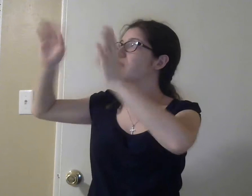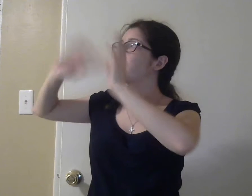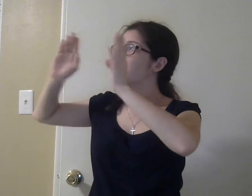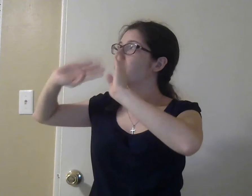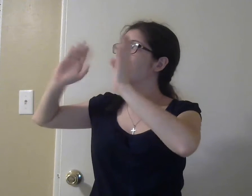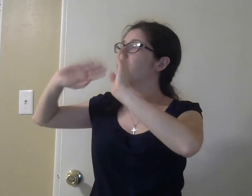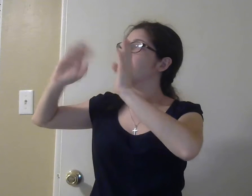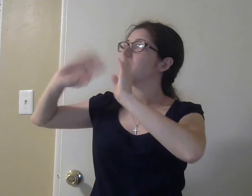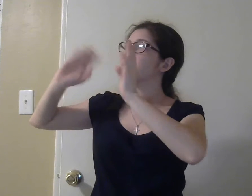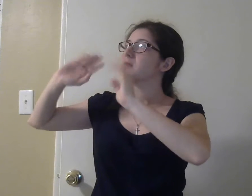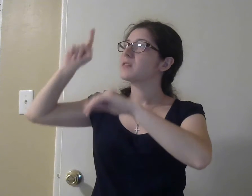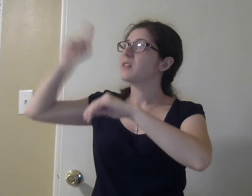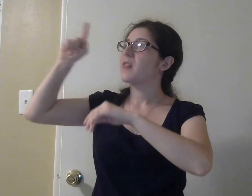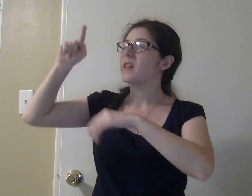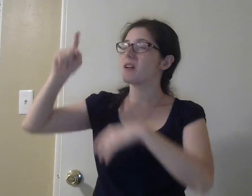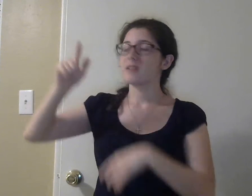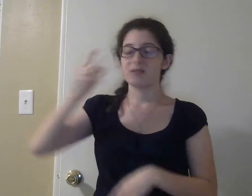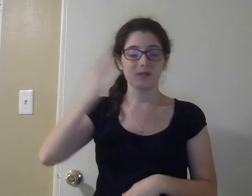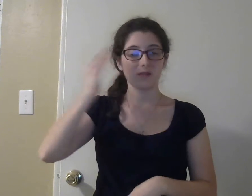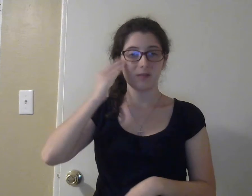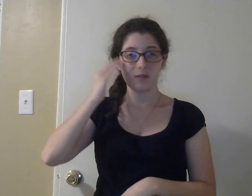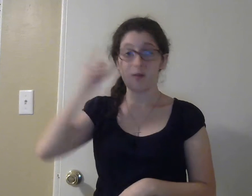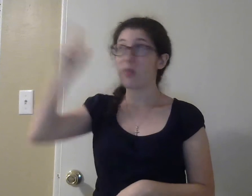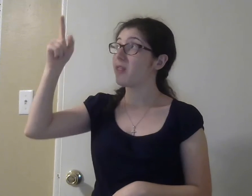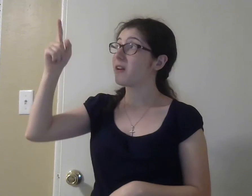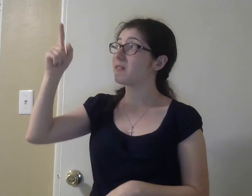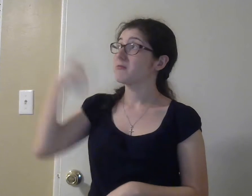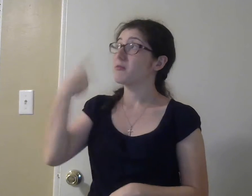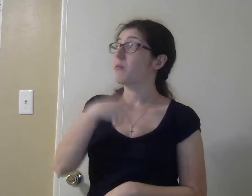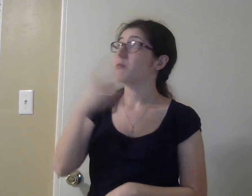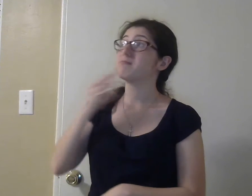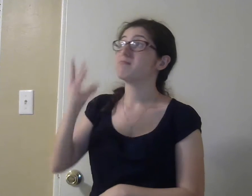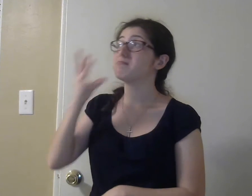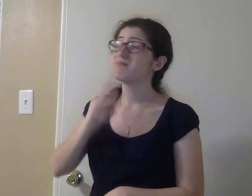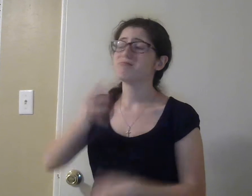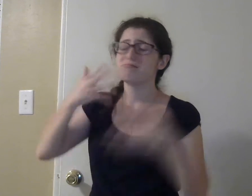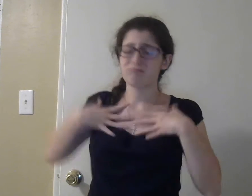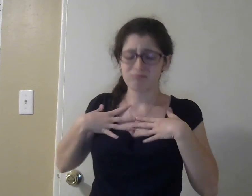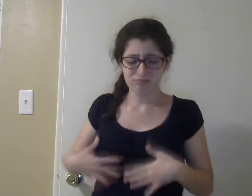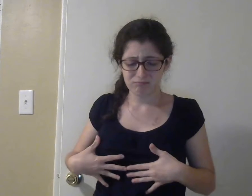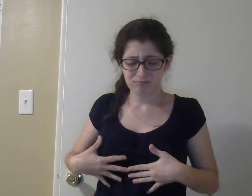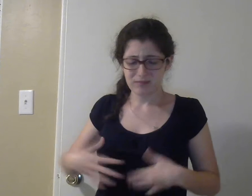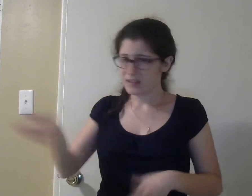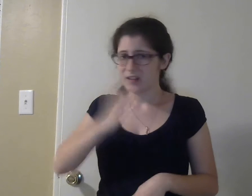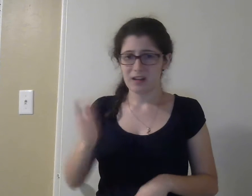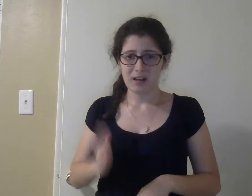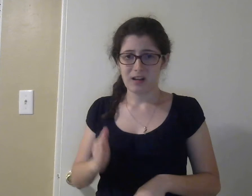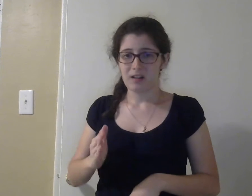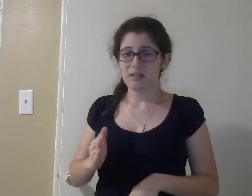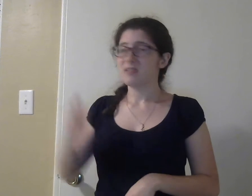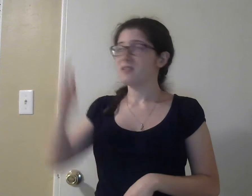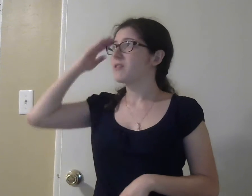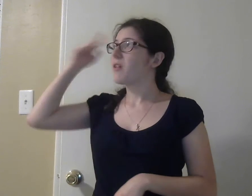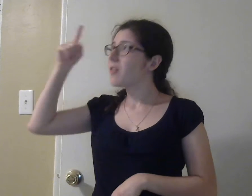sorrow will be taken away, and where we'll be sinning no more, and where pain and depression will